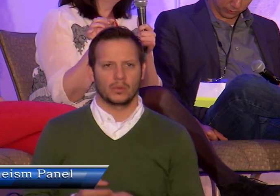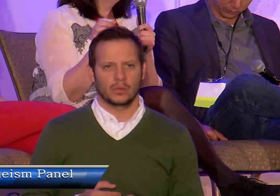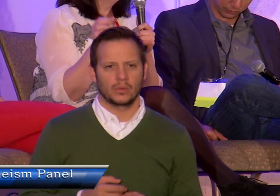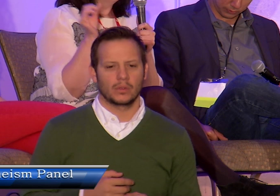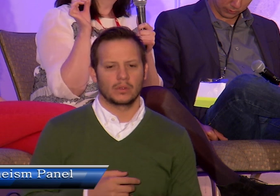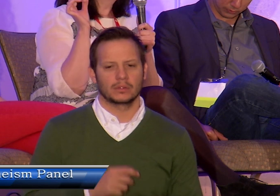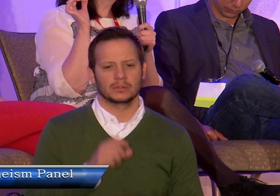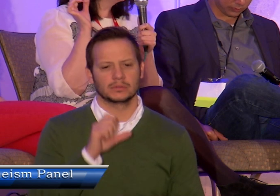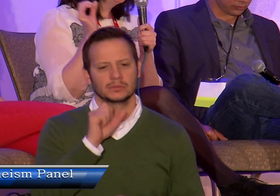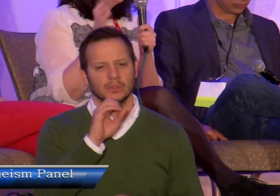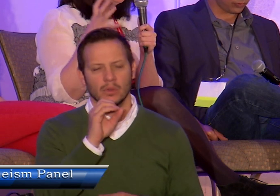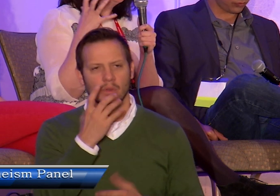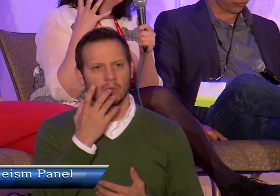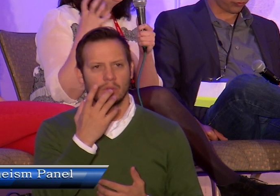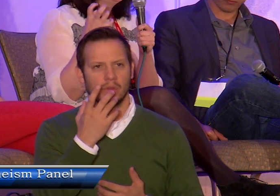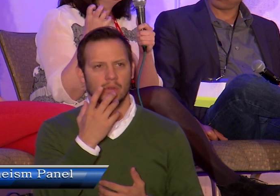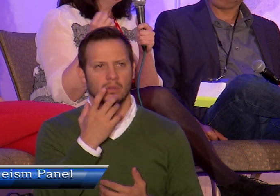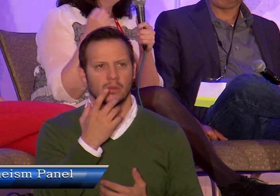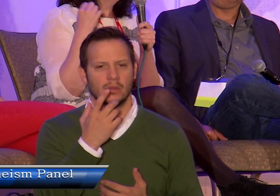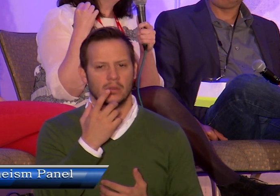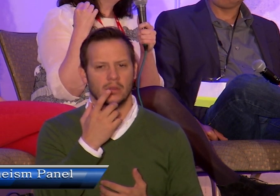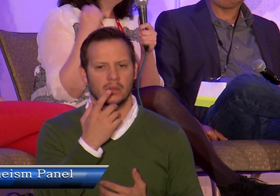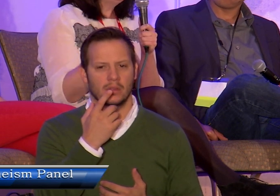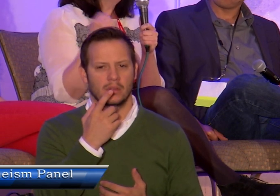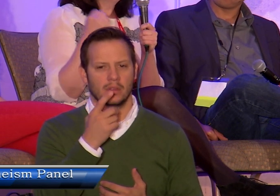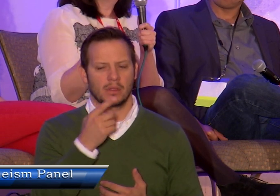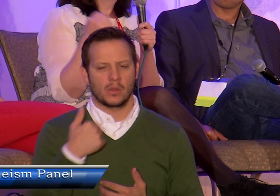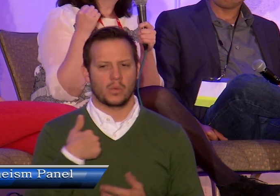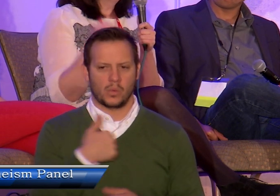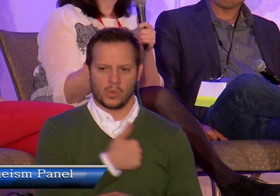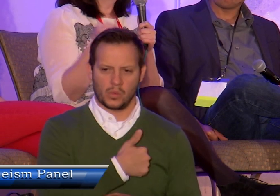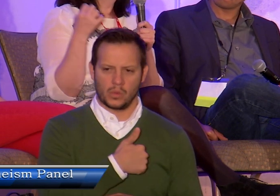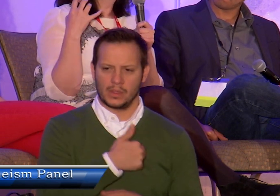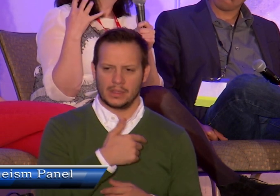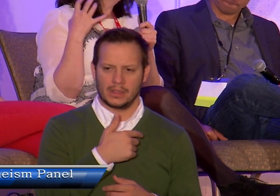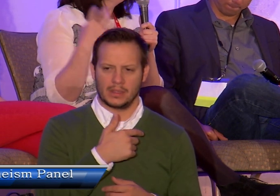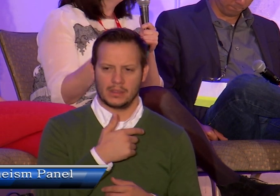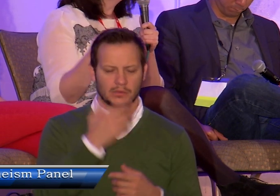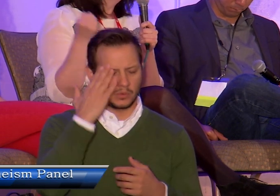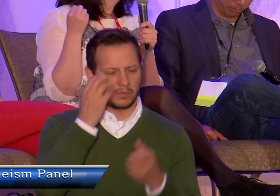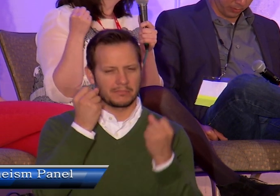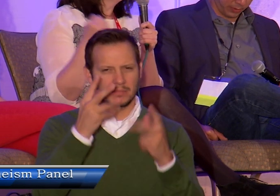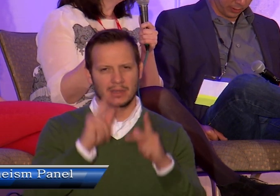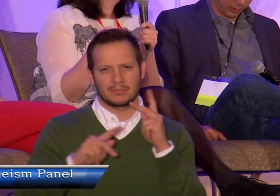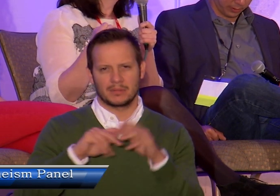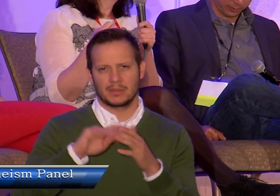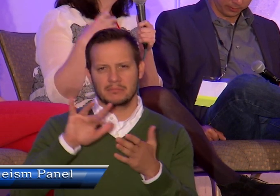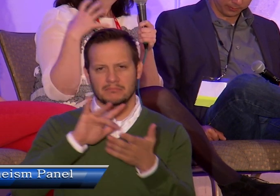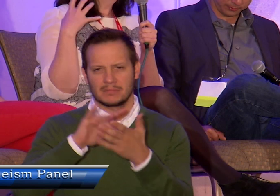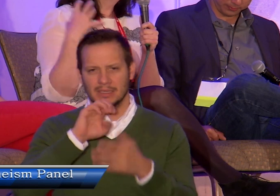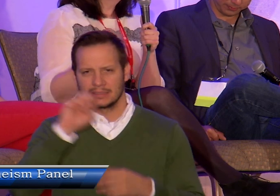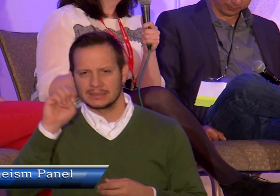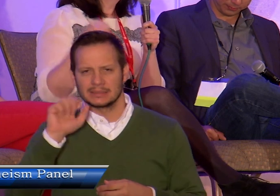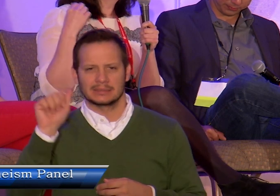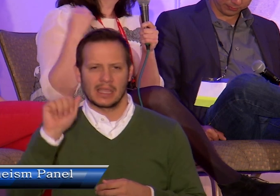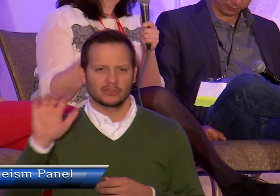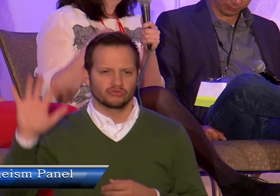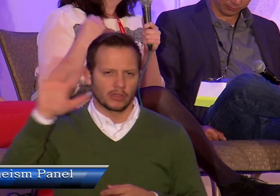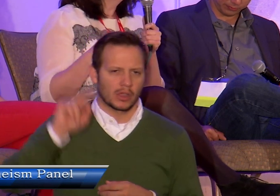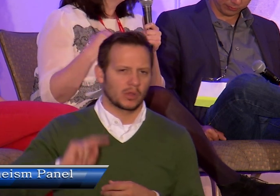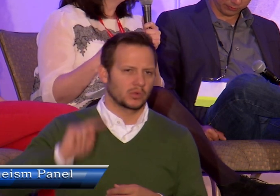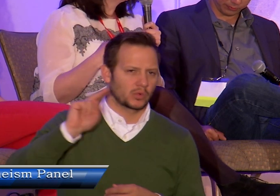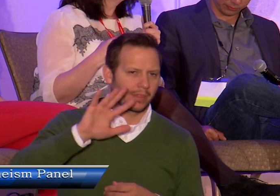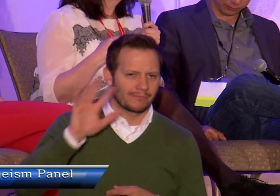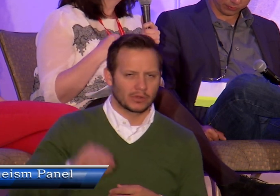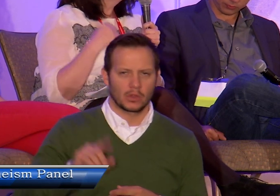wall. And is, you know, and I think there are many people in the Middle East, in North Africa and Asia, who are fighting on